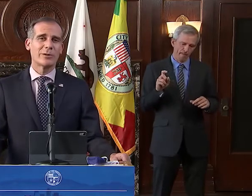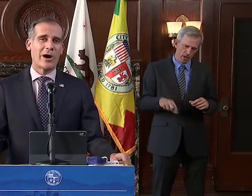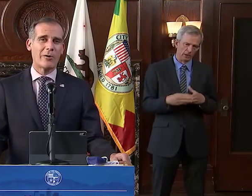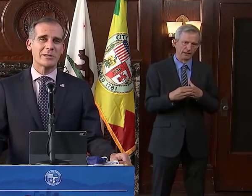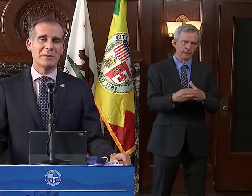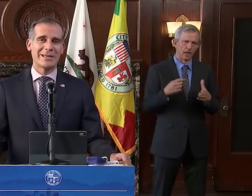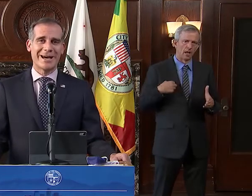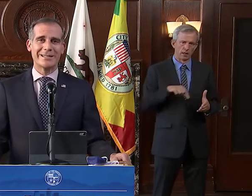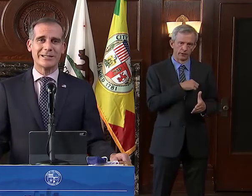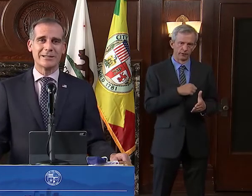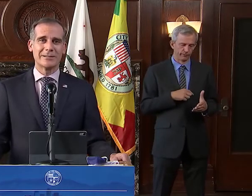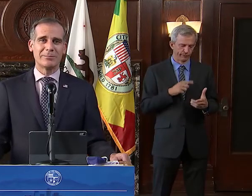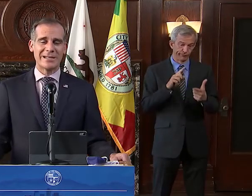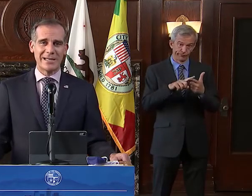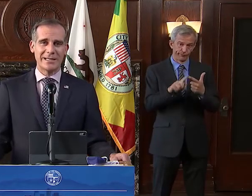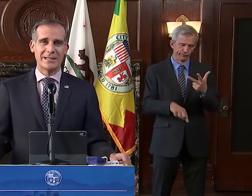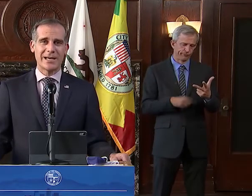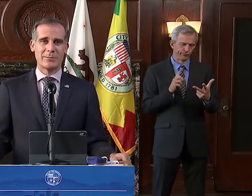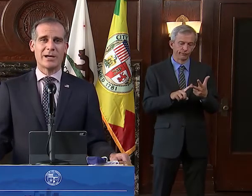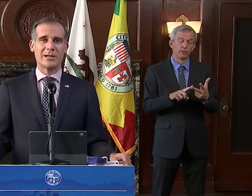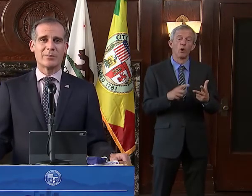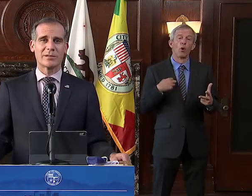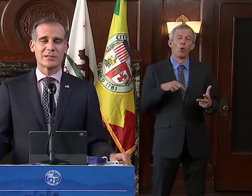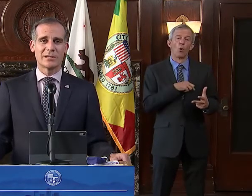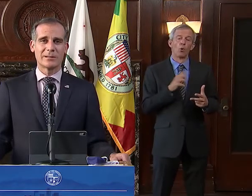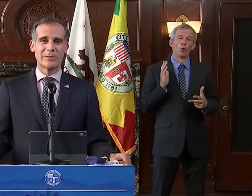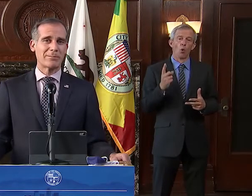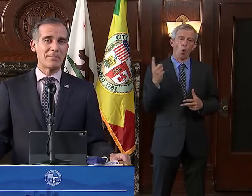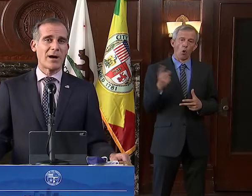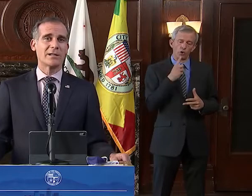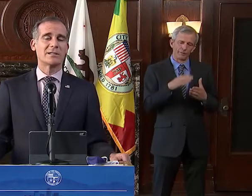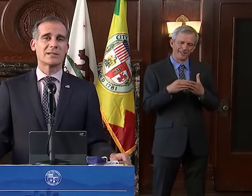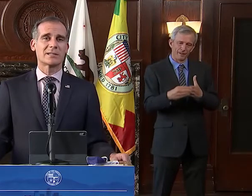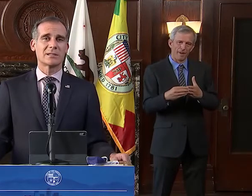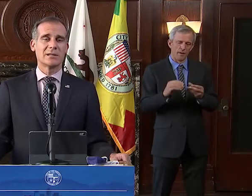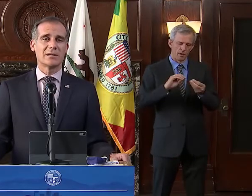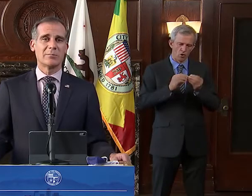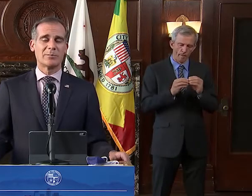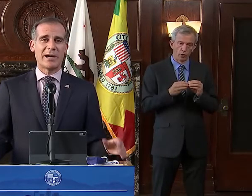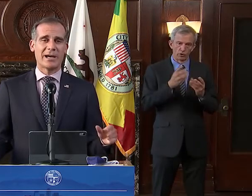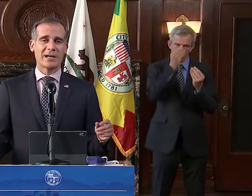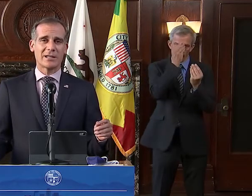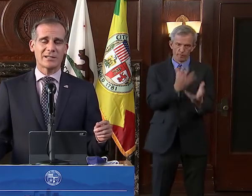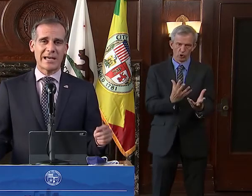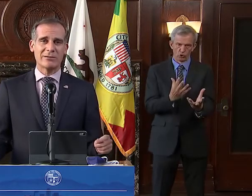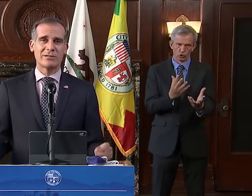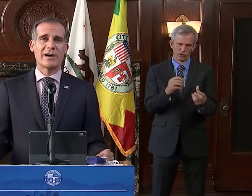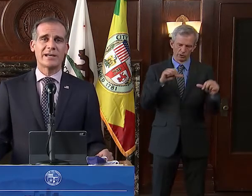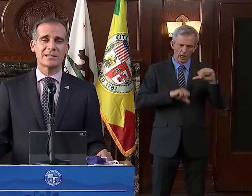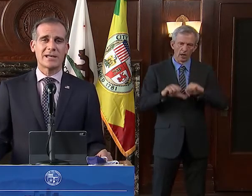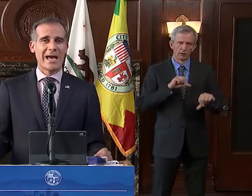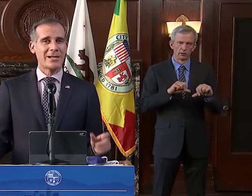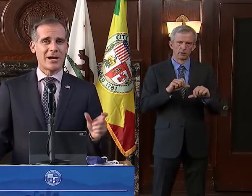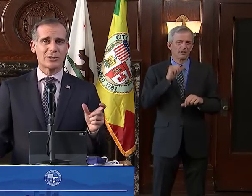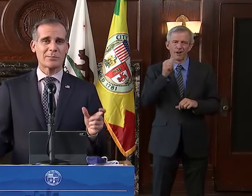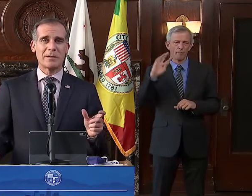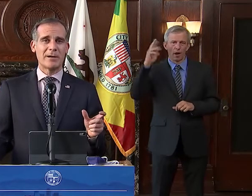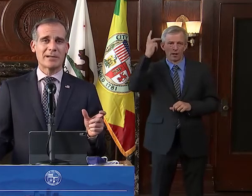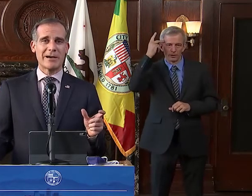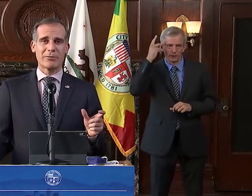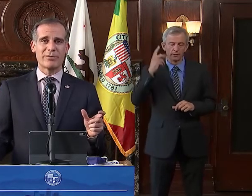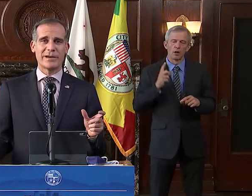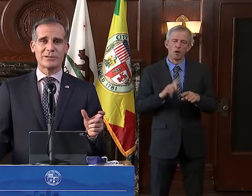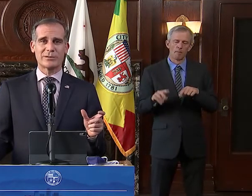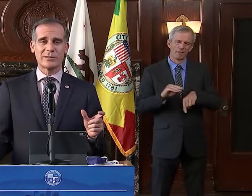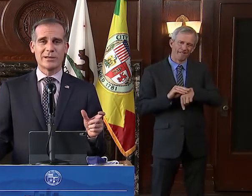that we will always be guided by data and by numbers, not by politics, but by the sound advice, and not just by